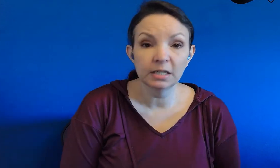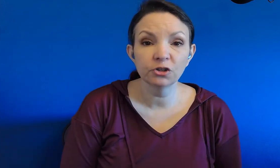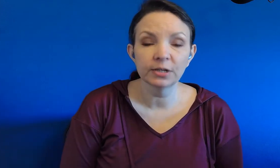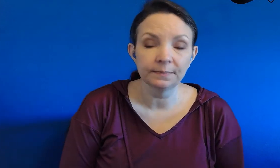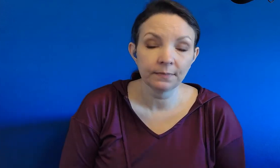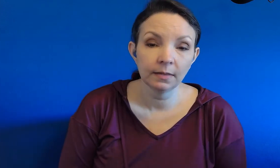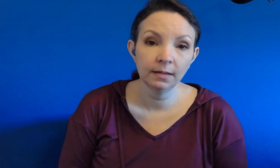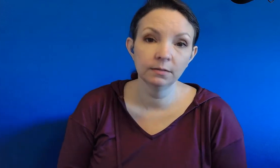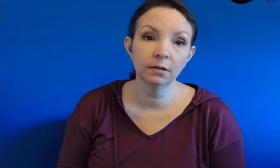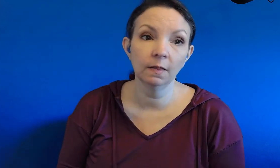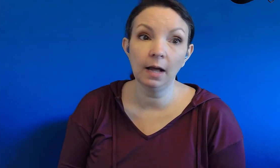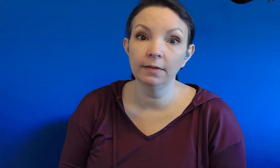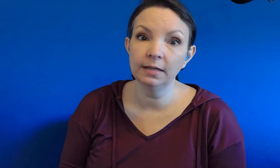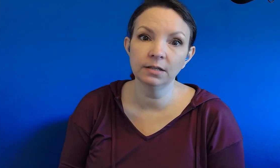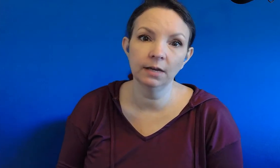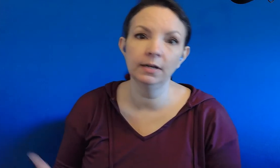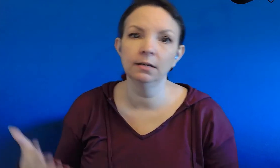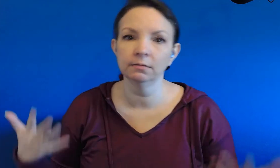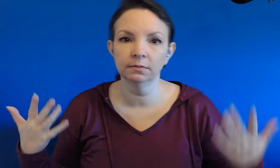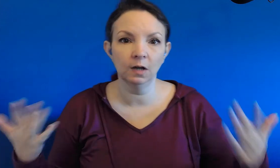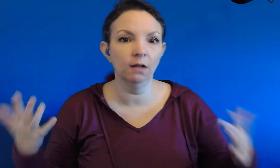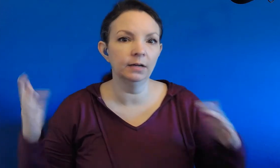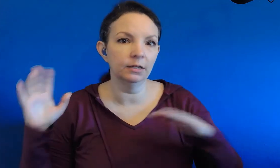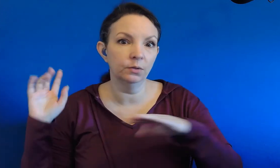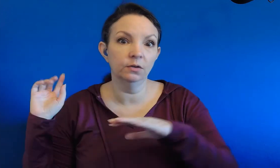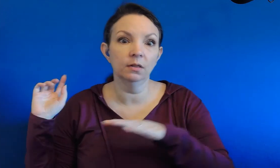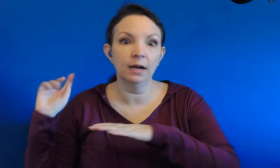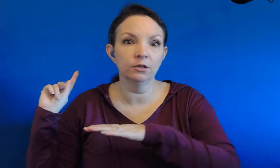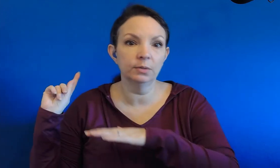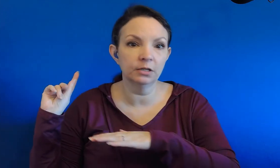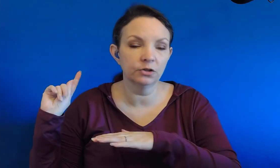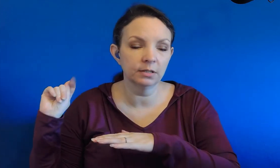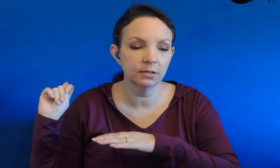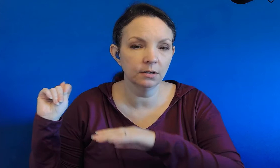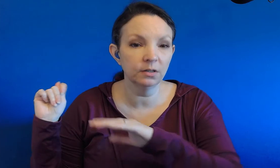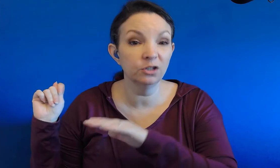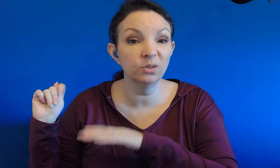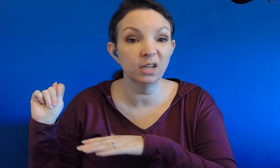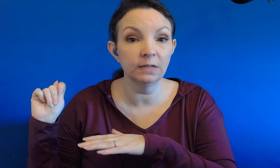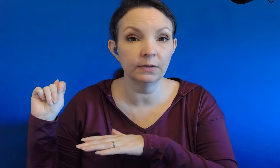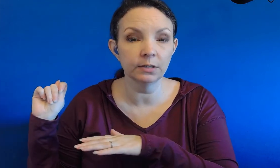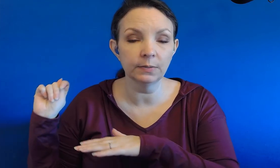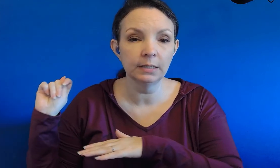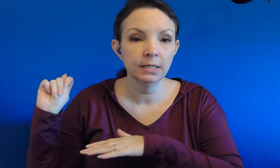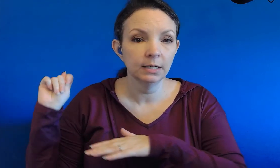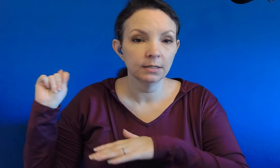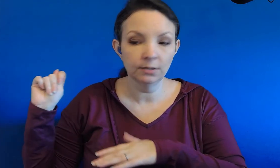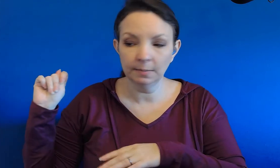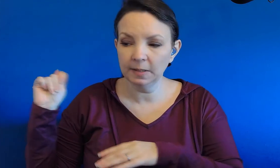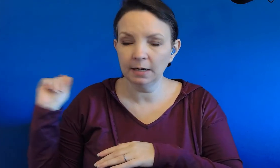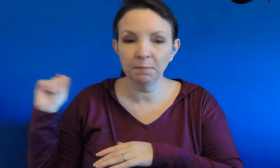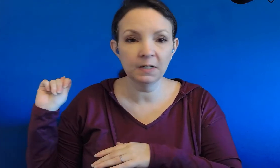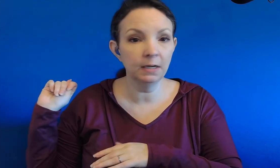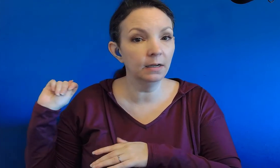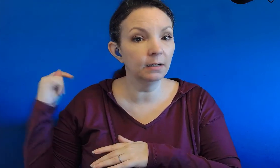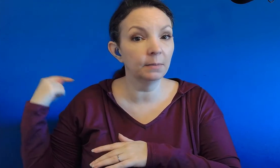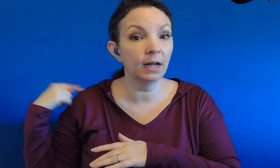Tradition. A lot, Thanksgiving, the holidays, we do a lot of traditions. So there's 2 signs for this one. So I'm going to take my T and I'm going to have it on